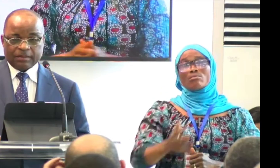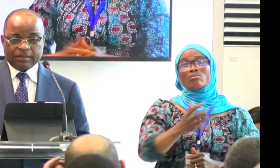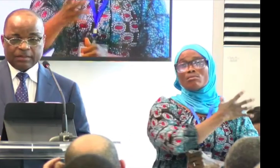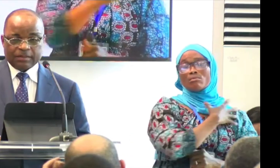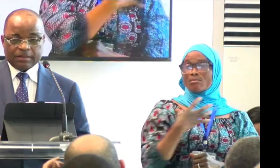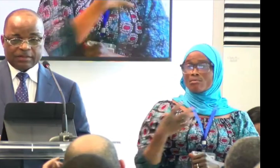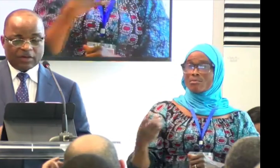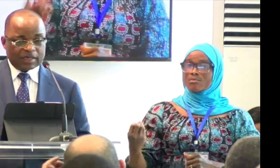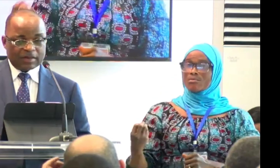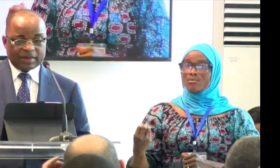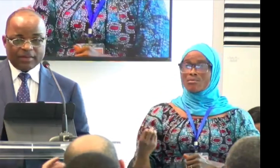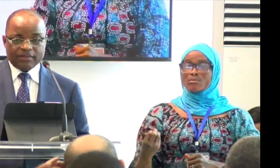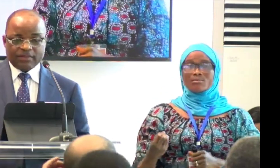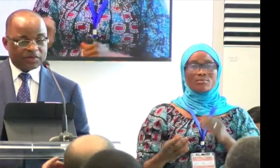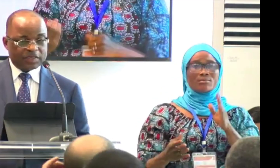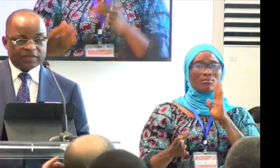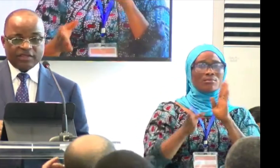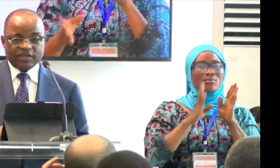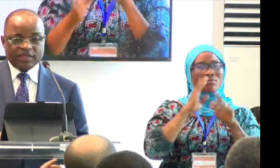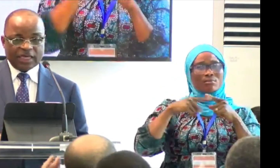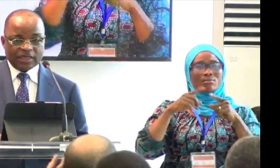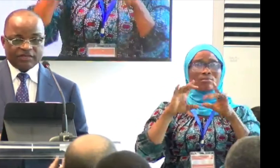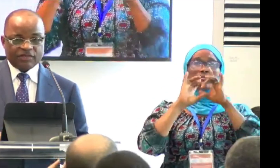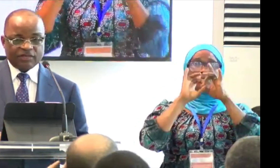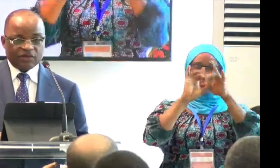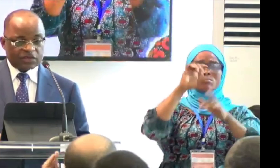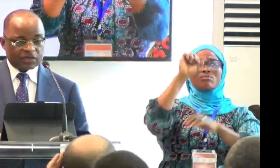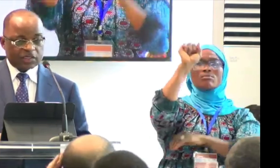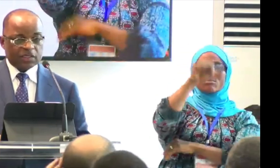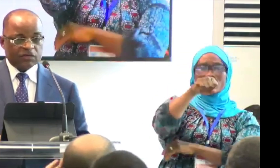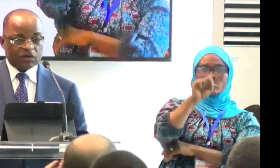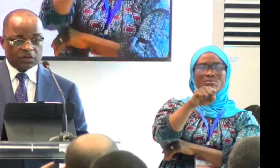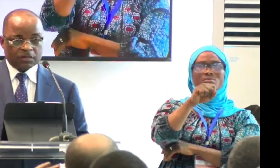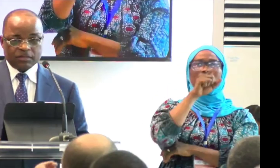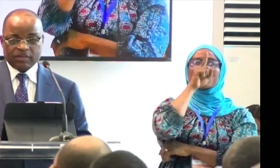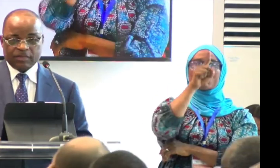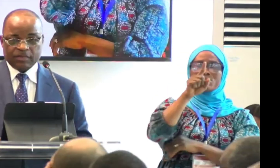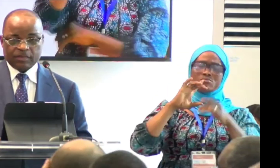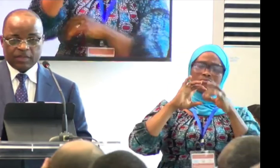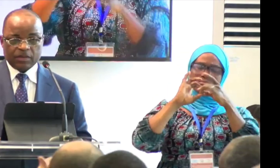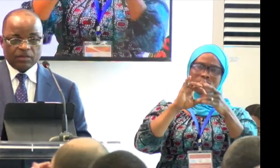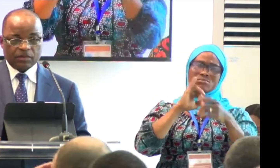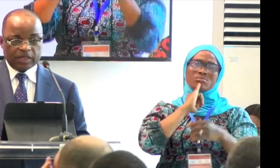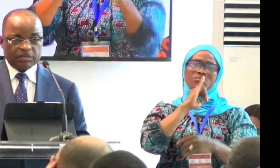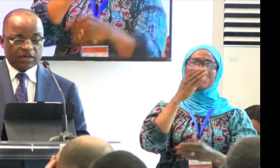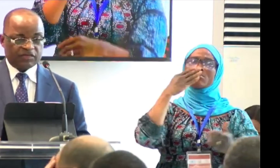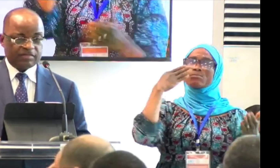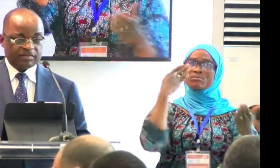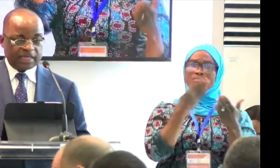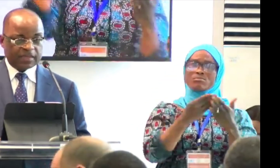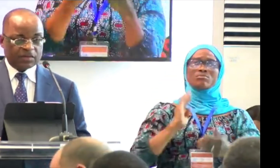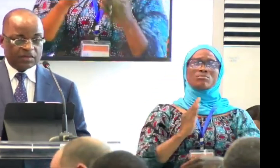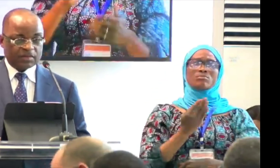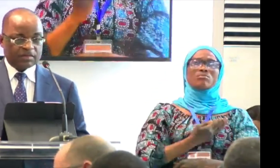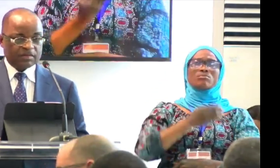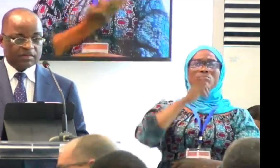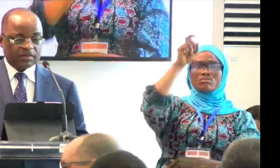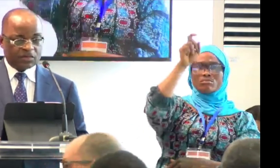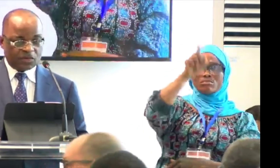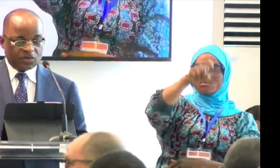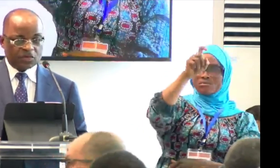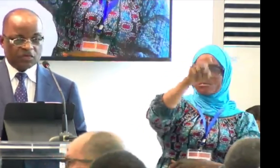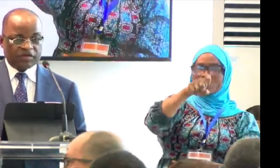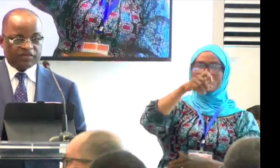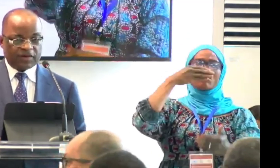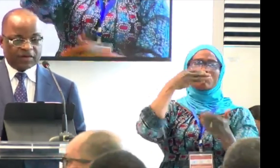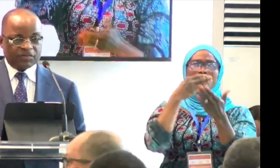And talking about unity, yes, unity is good. We must make